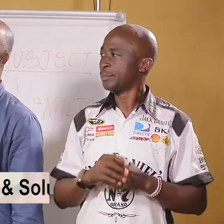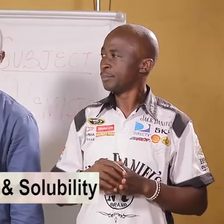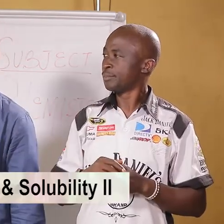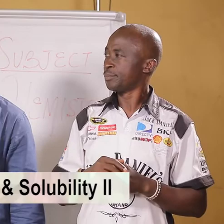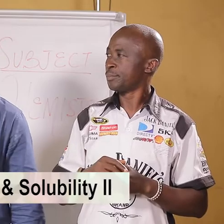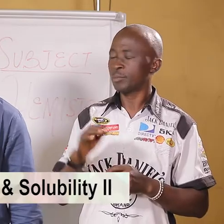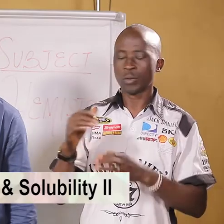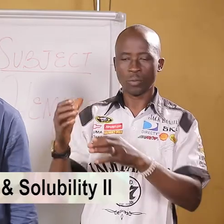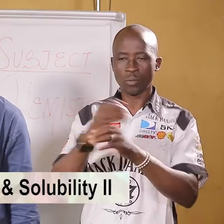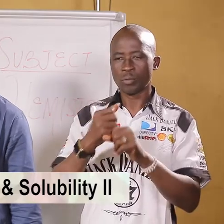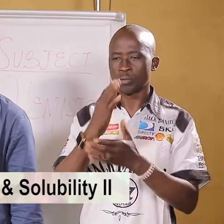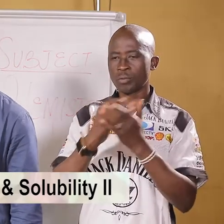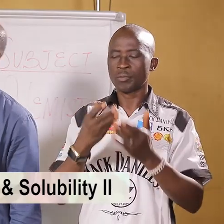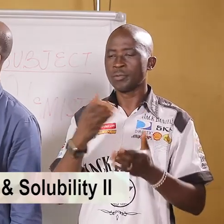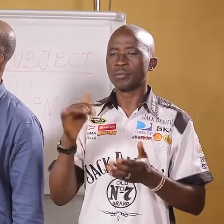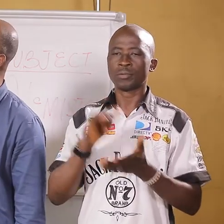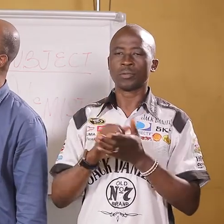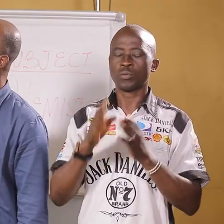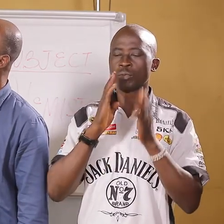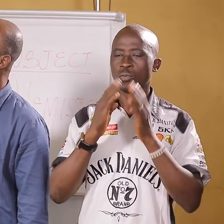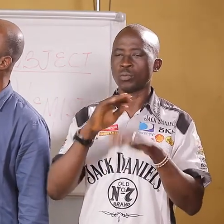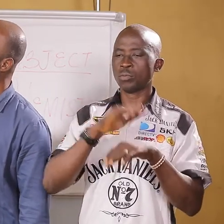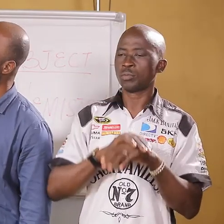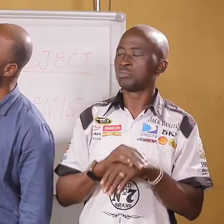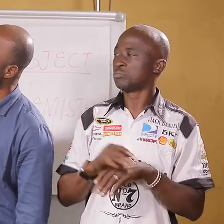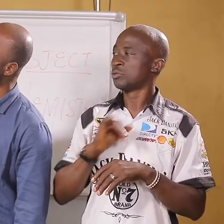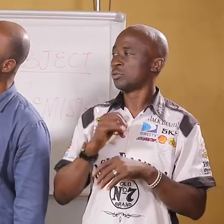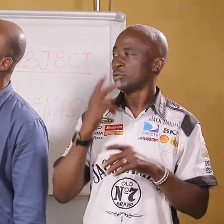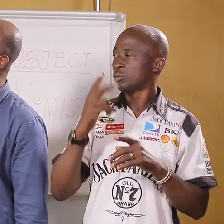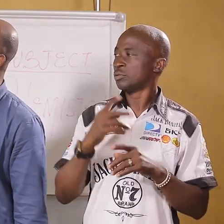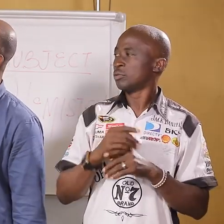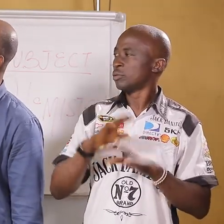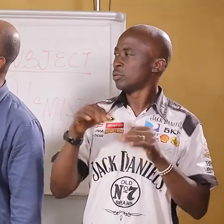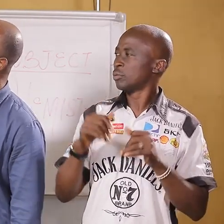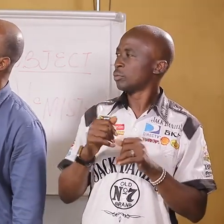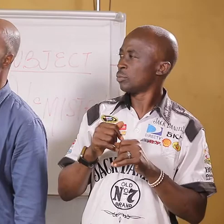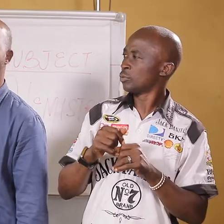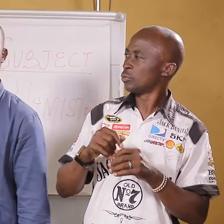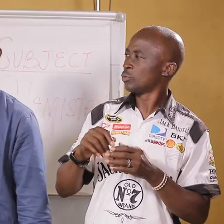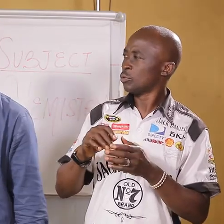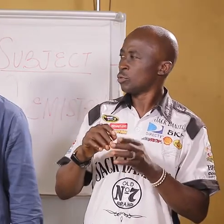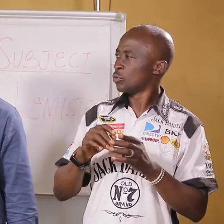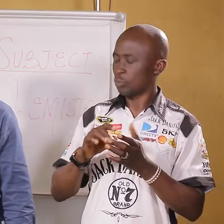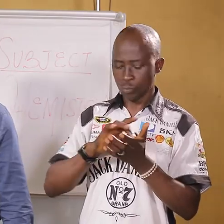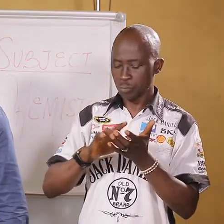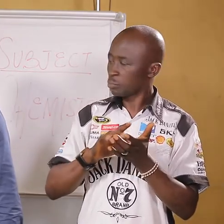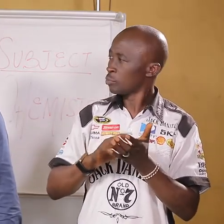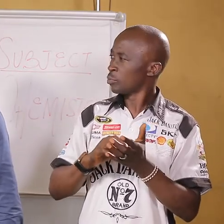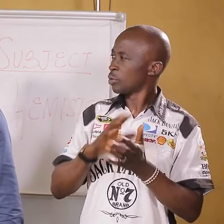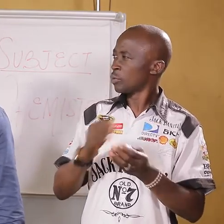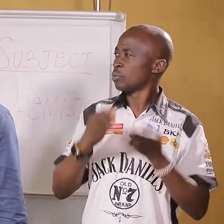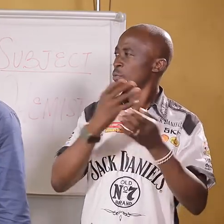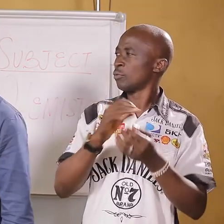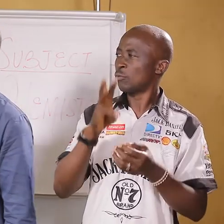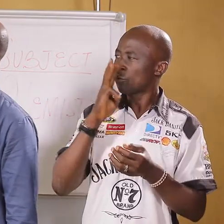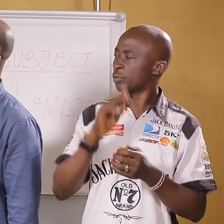some of the issues he raised. Most importantly, I'll be looking at the treatment and supply of municipal water.